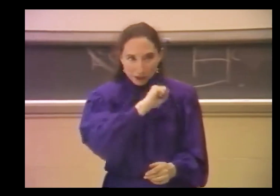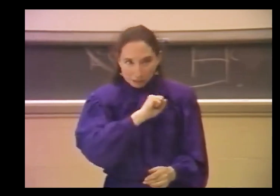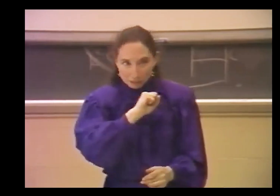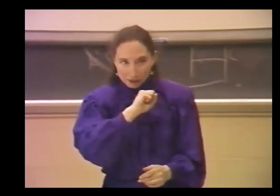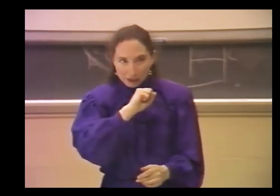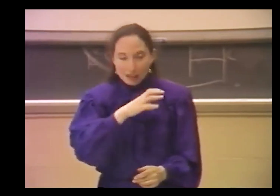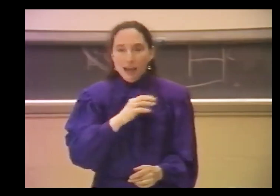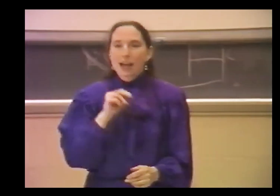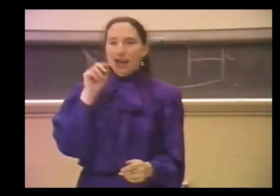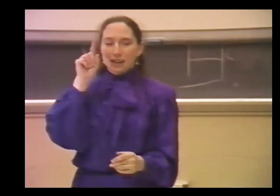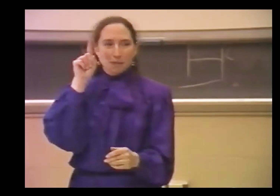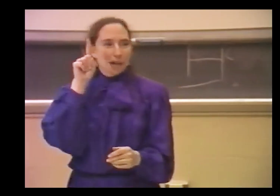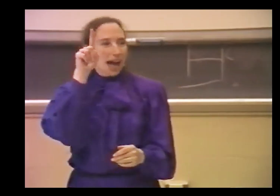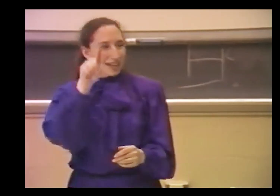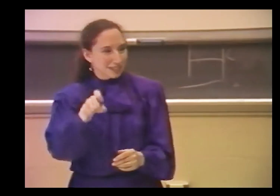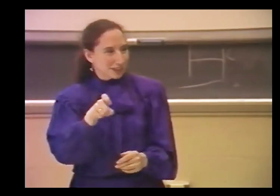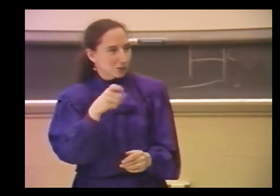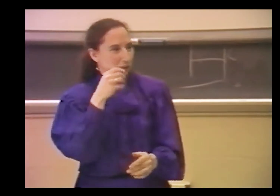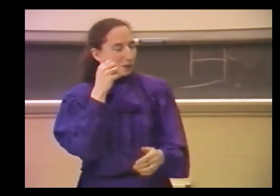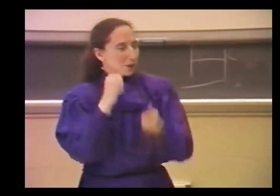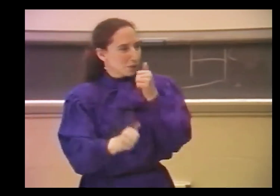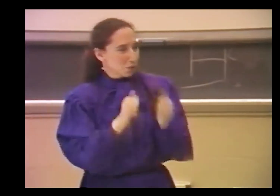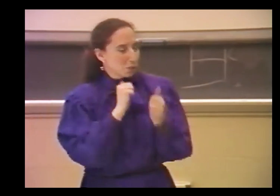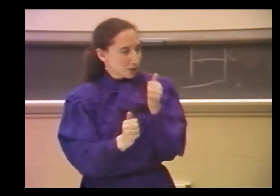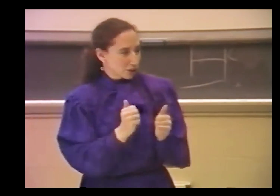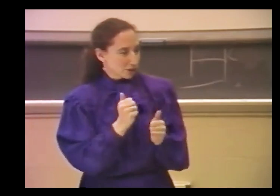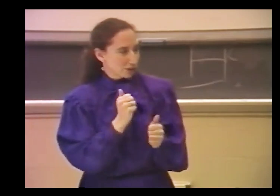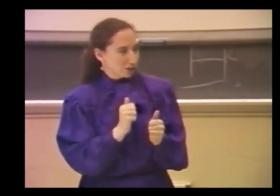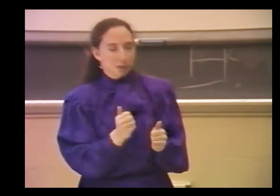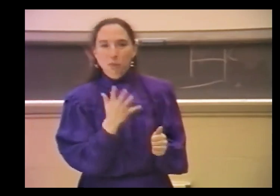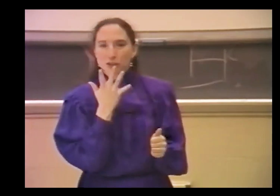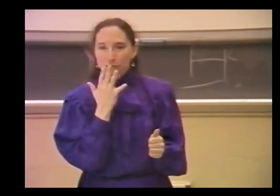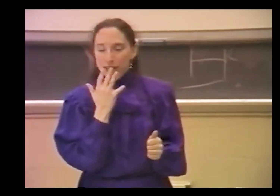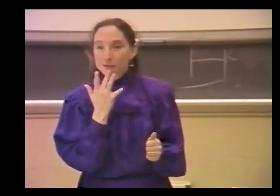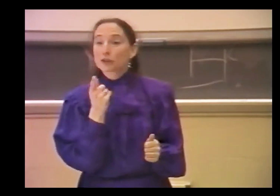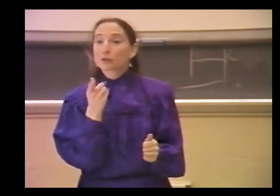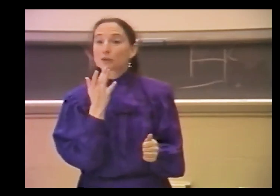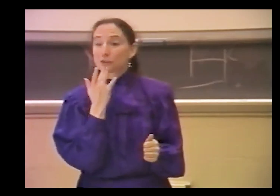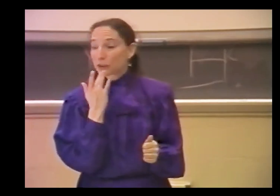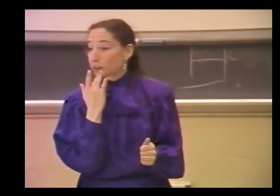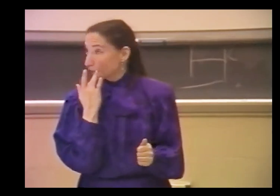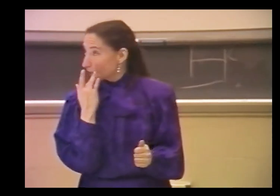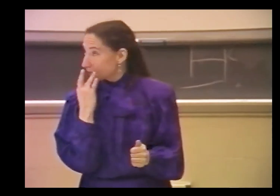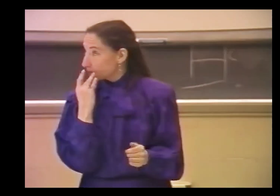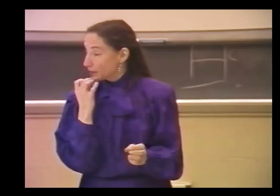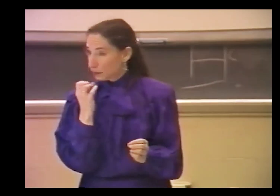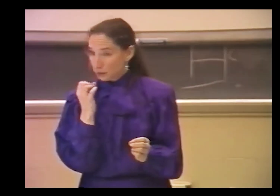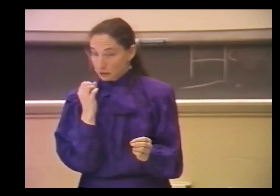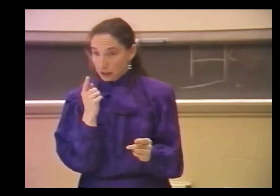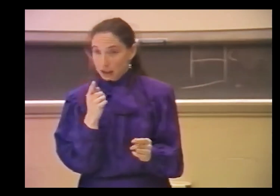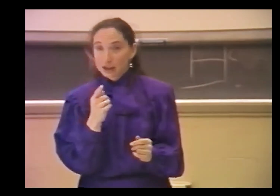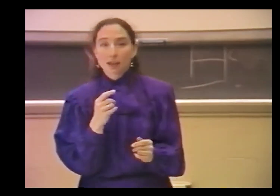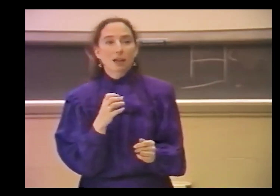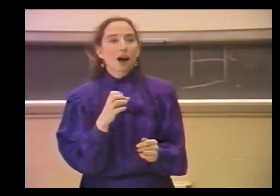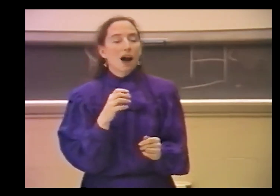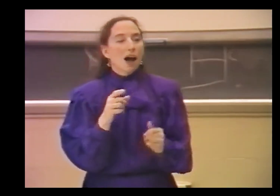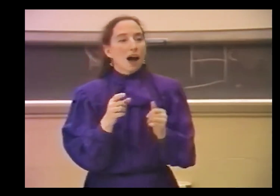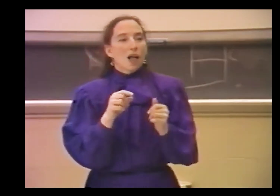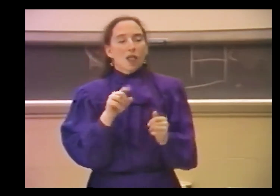cream, and I'm asking you which flavor you prefer. Okay.